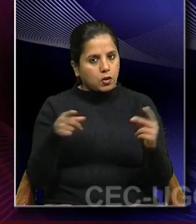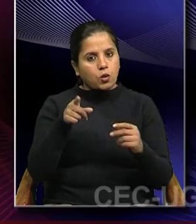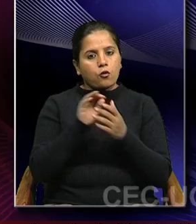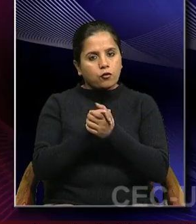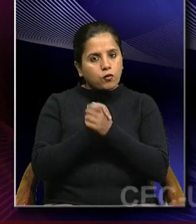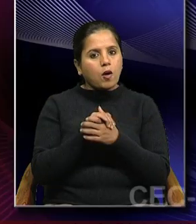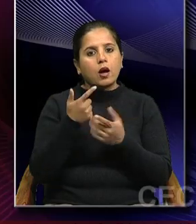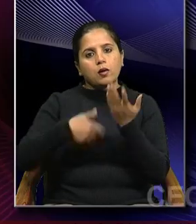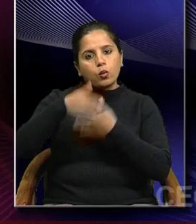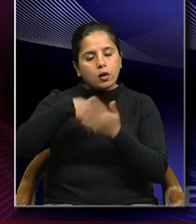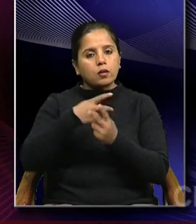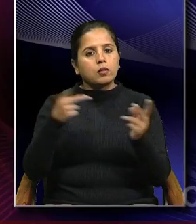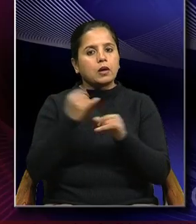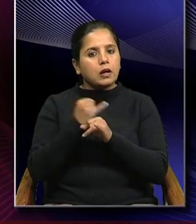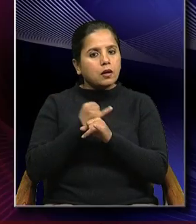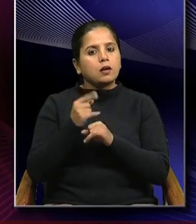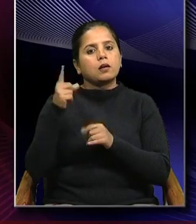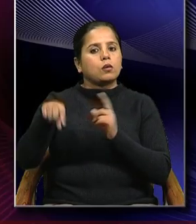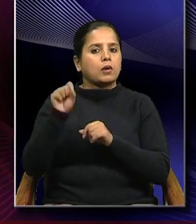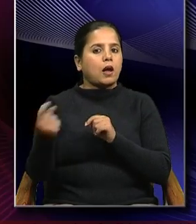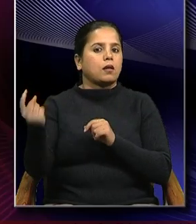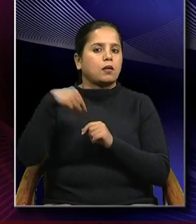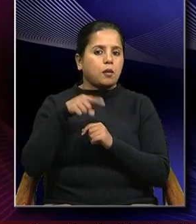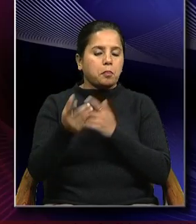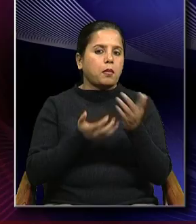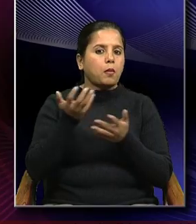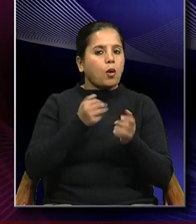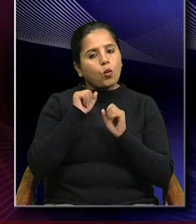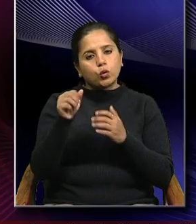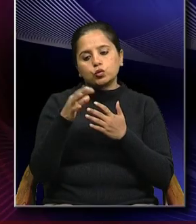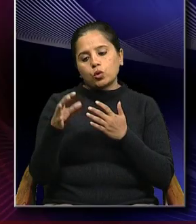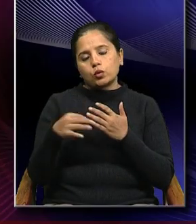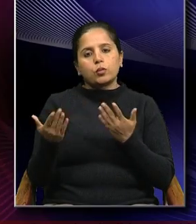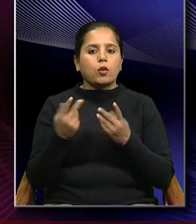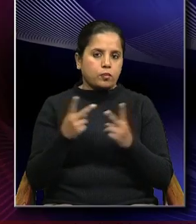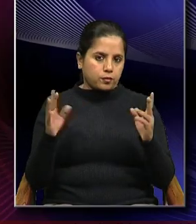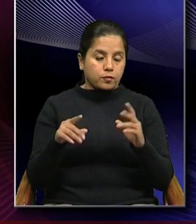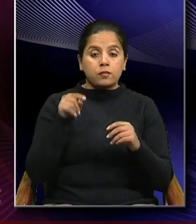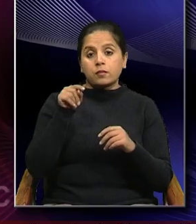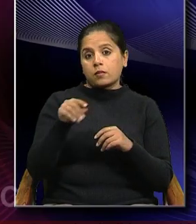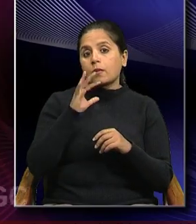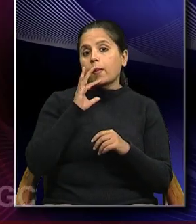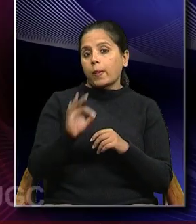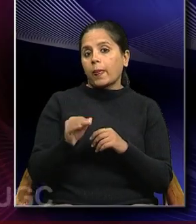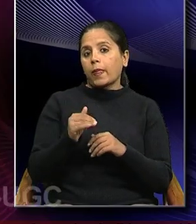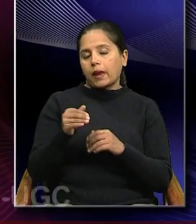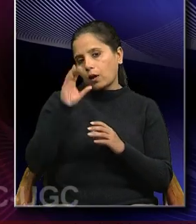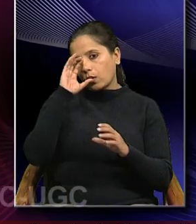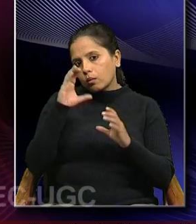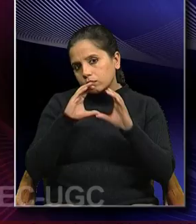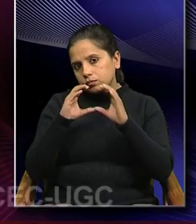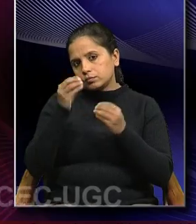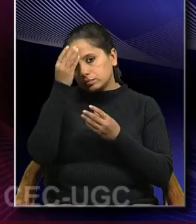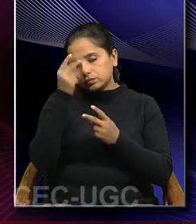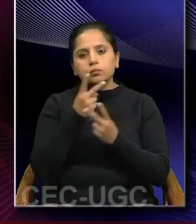friends and relatives, and in turn they can come and make purchase of their own choices. So, that can also be a way of communication. There